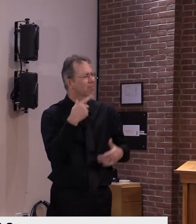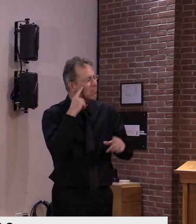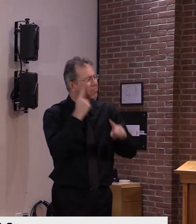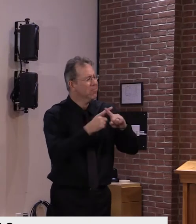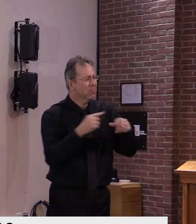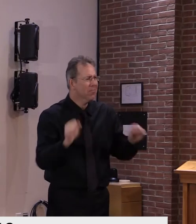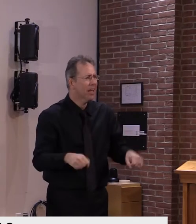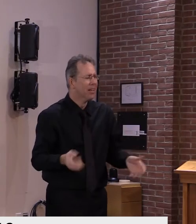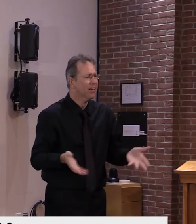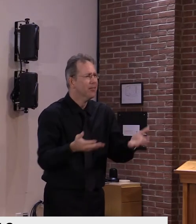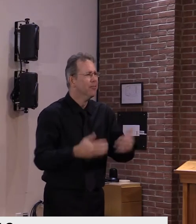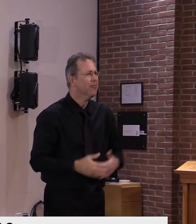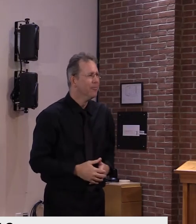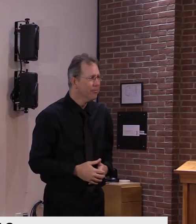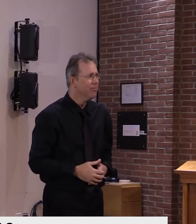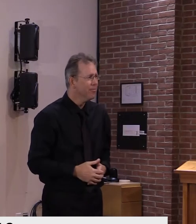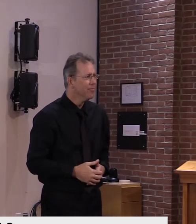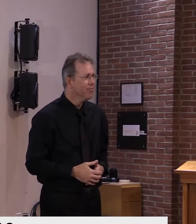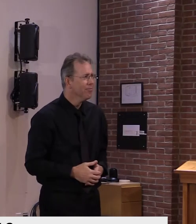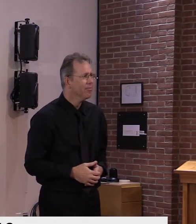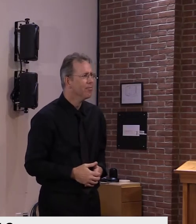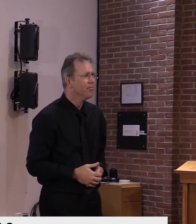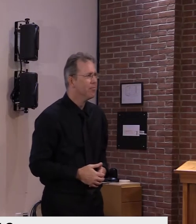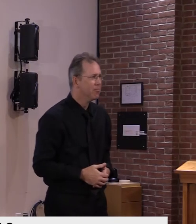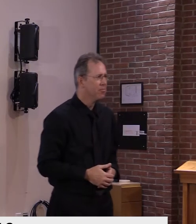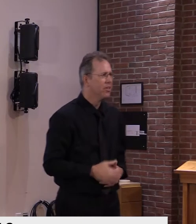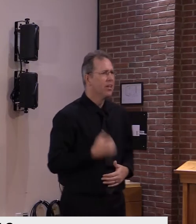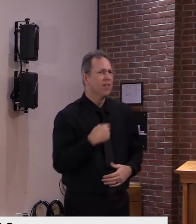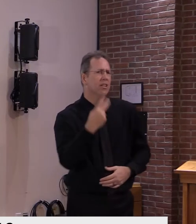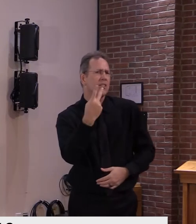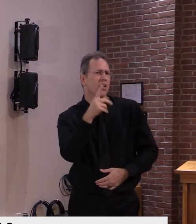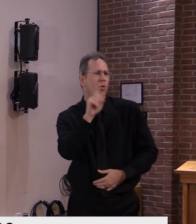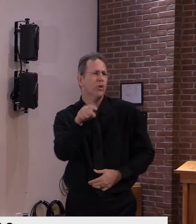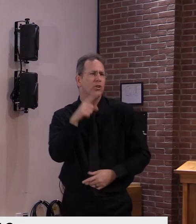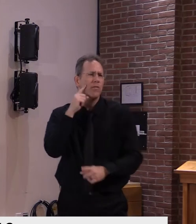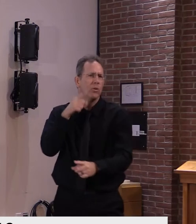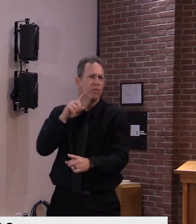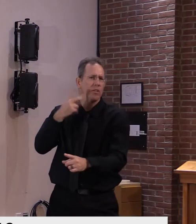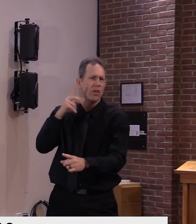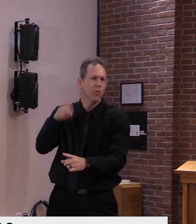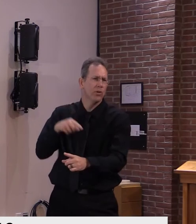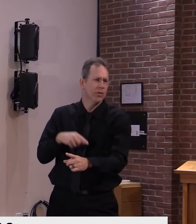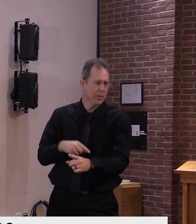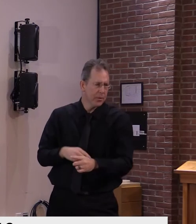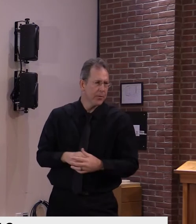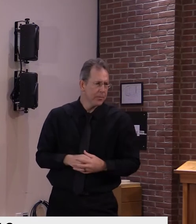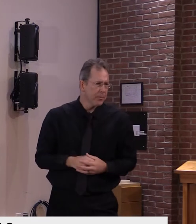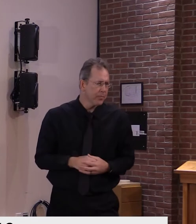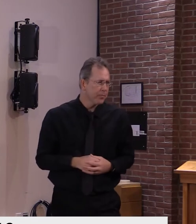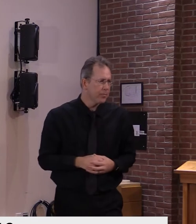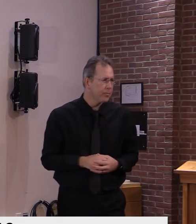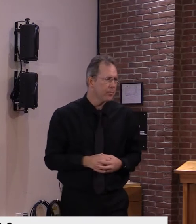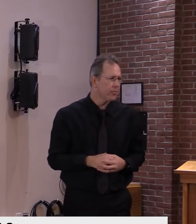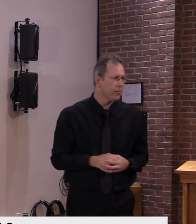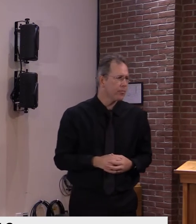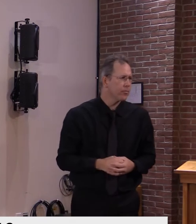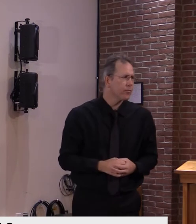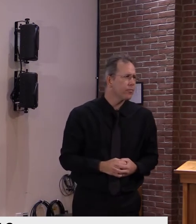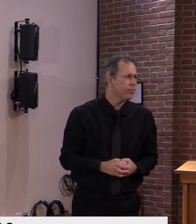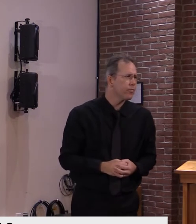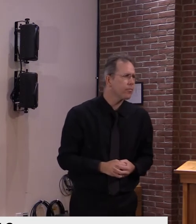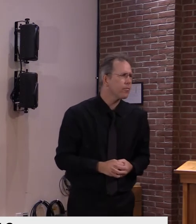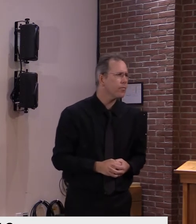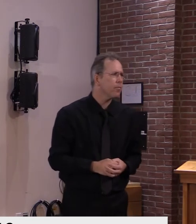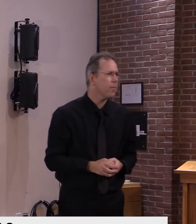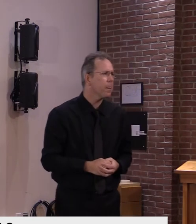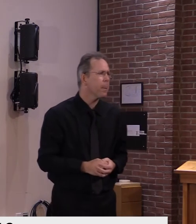I had a second question for the governor. Governor, you said yesterday that the president said that he would honor the results